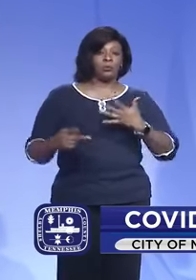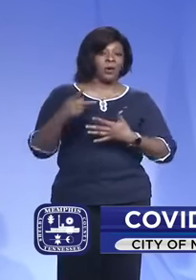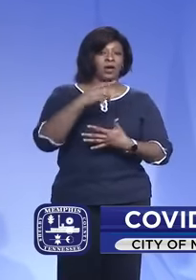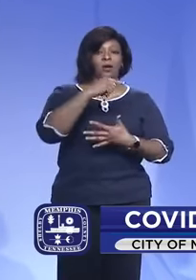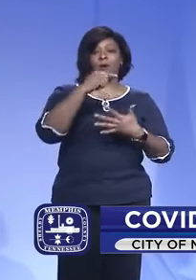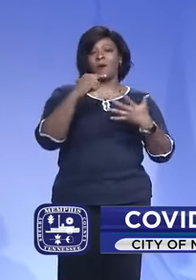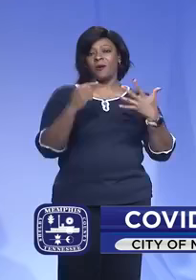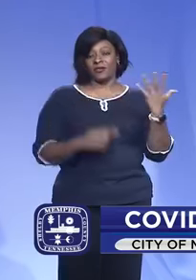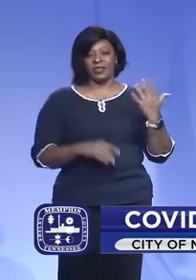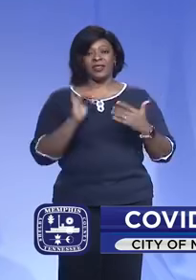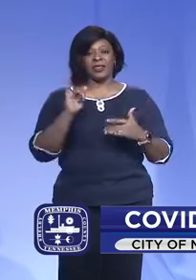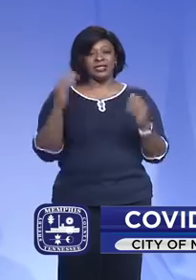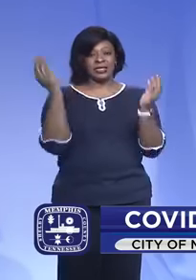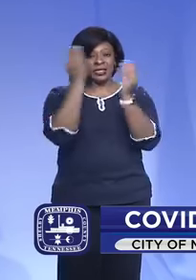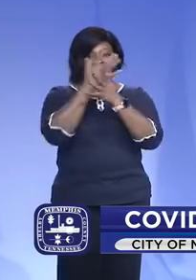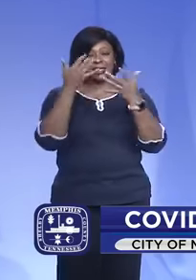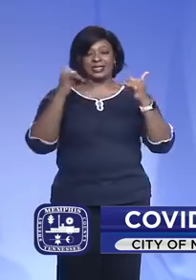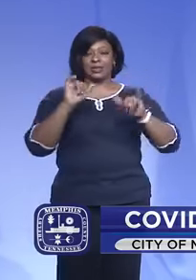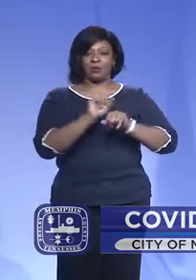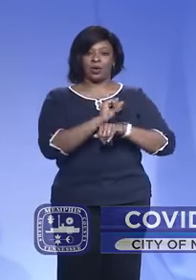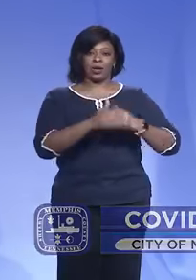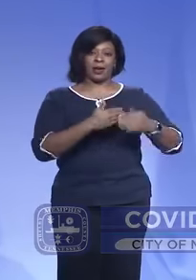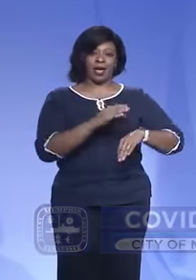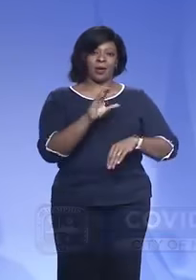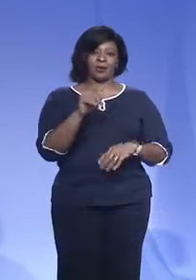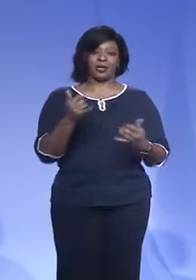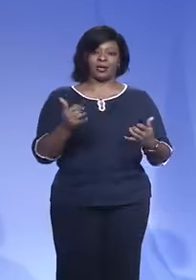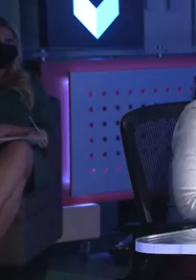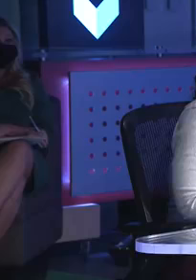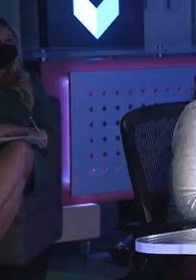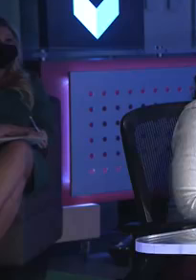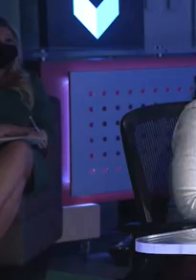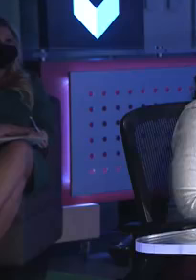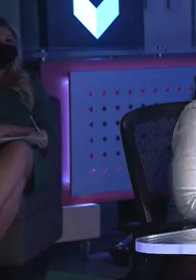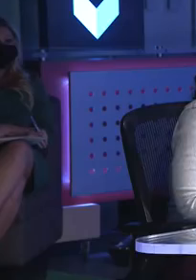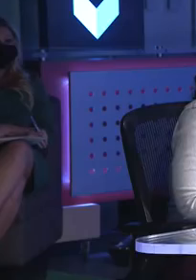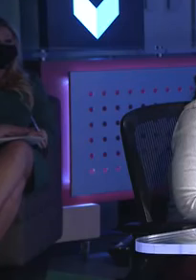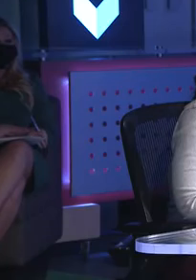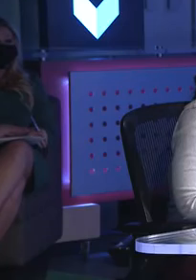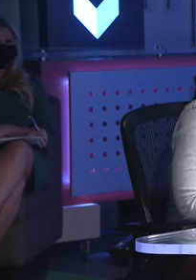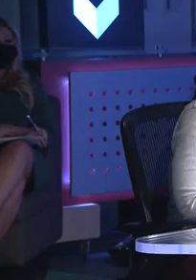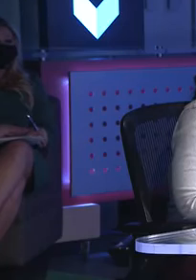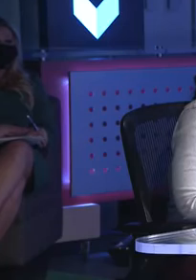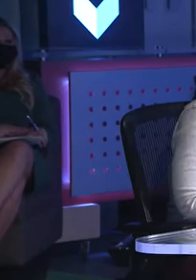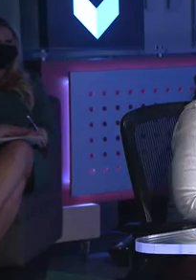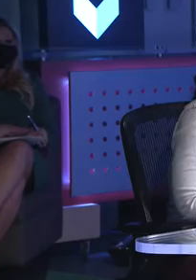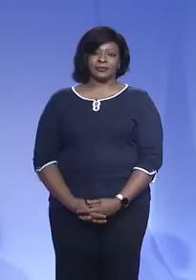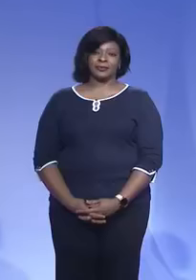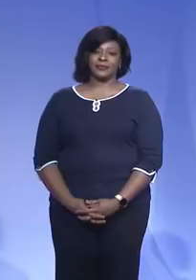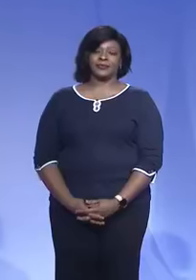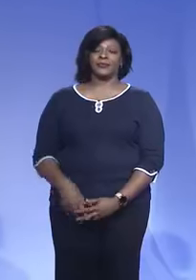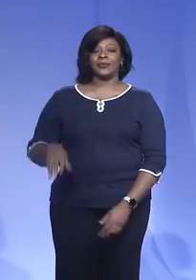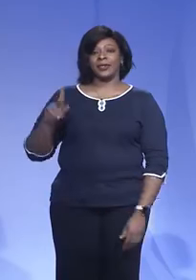that. Those are details that are still to be worked out. Katie Reardon, WKNO.